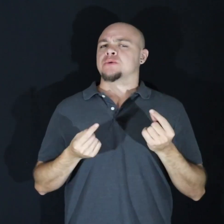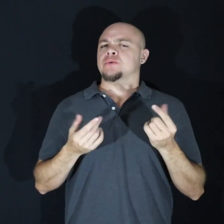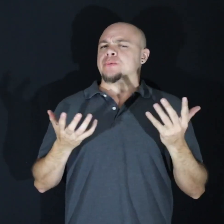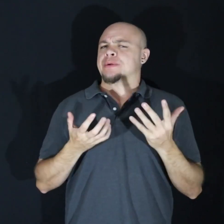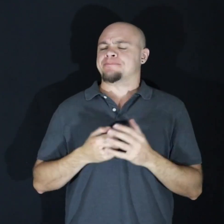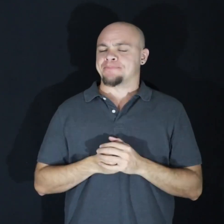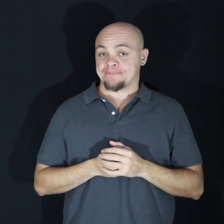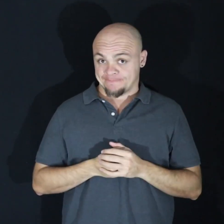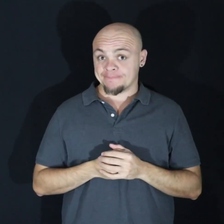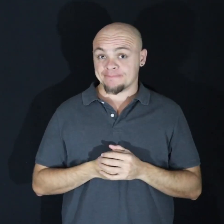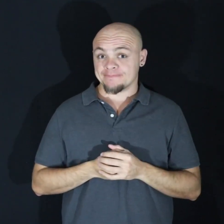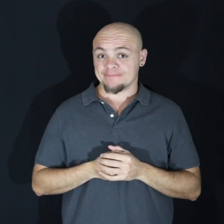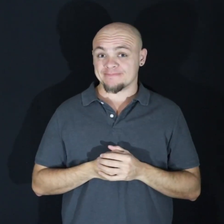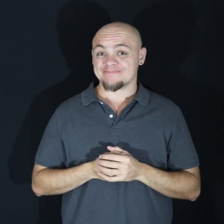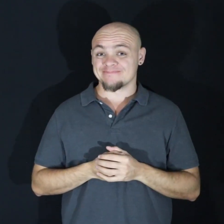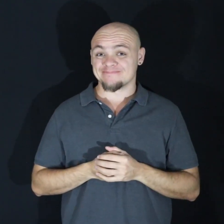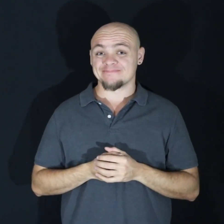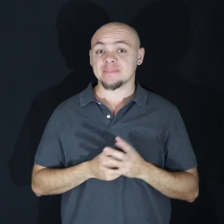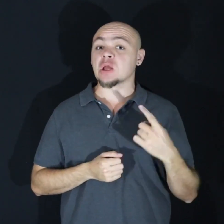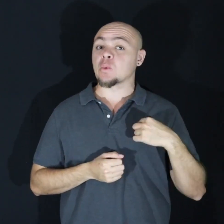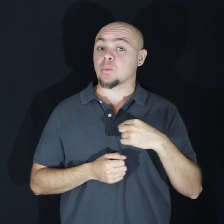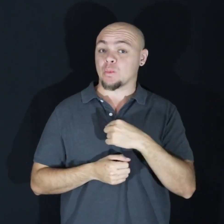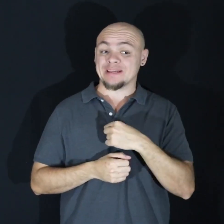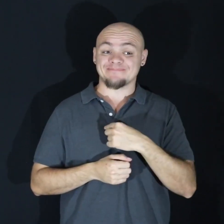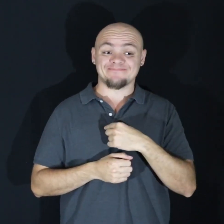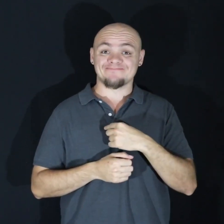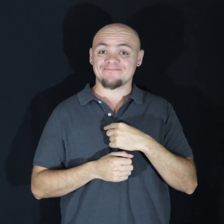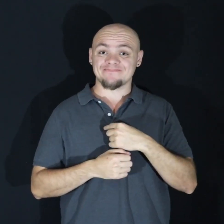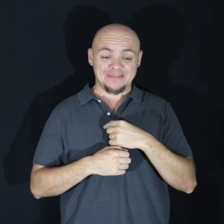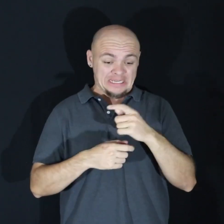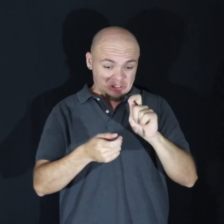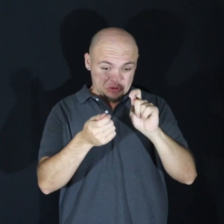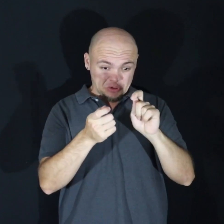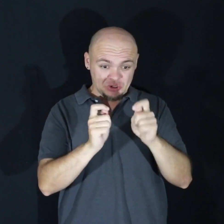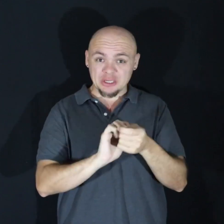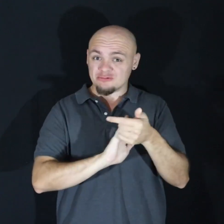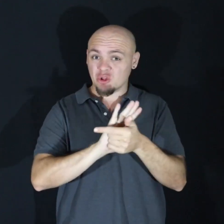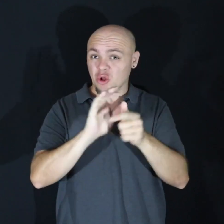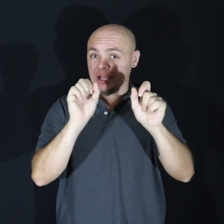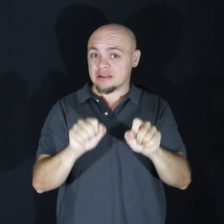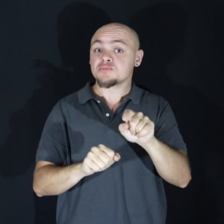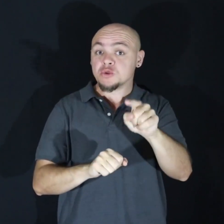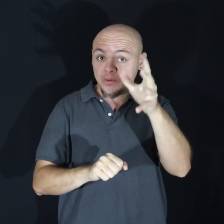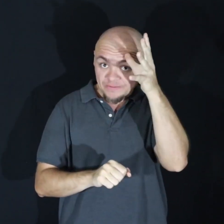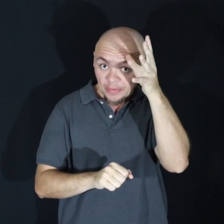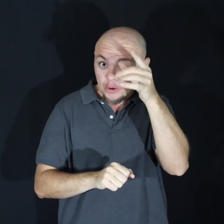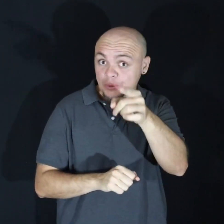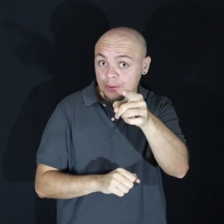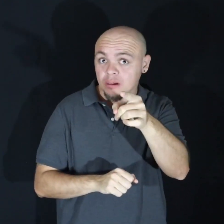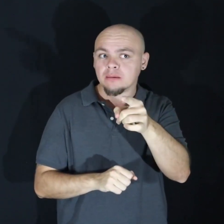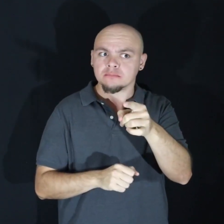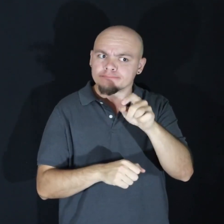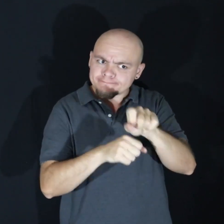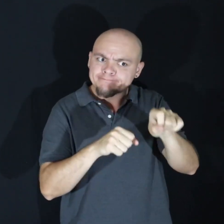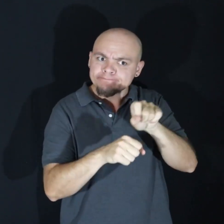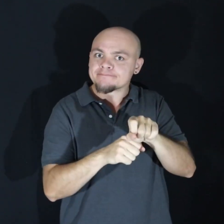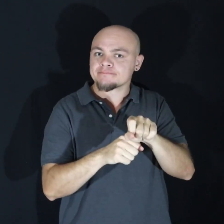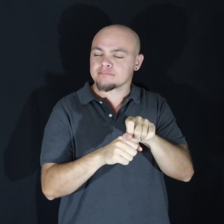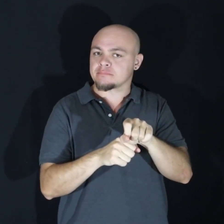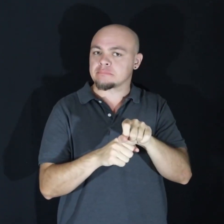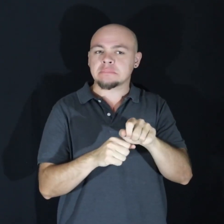do? We are the change makers, all of us. If you're a father, make the effort.